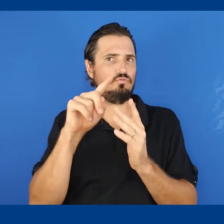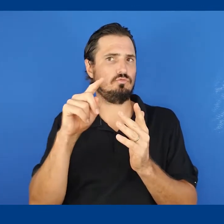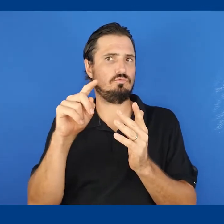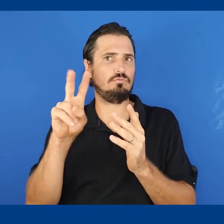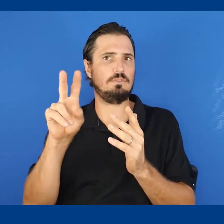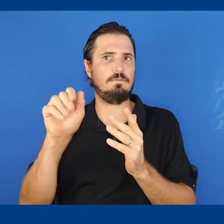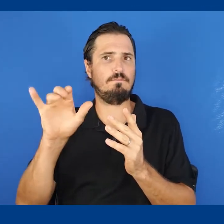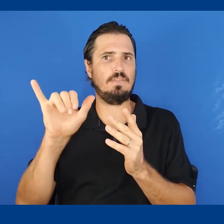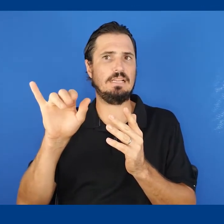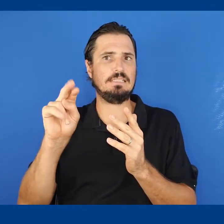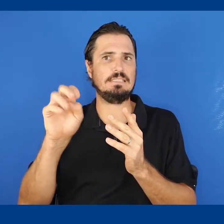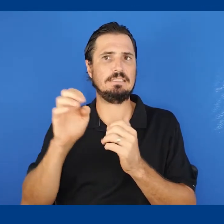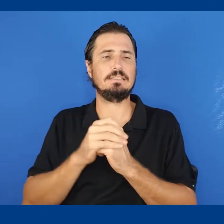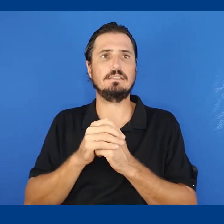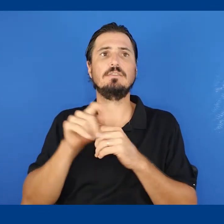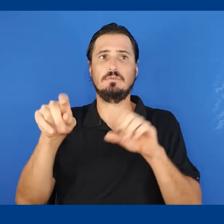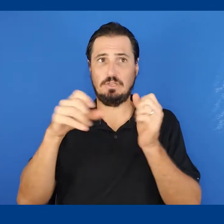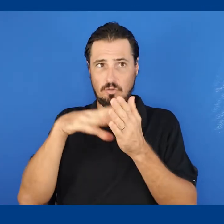at